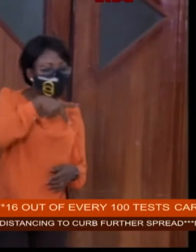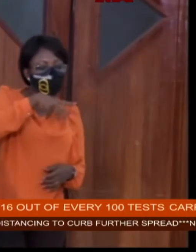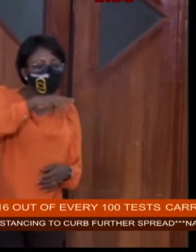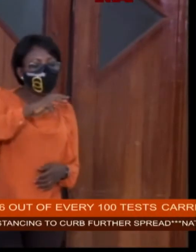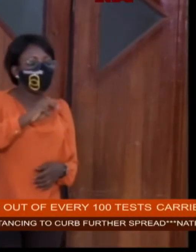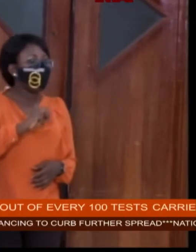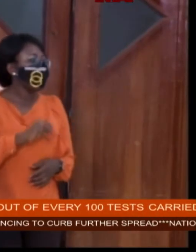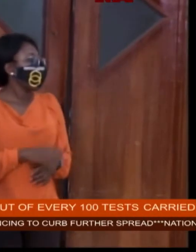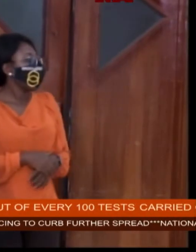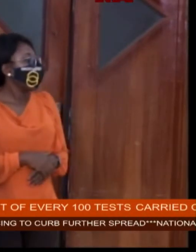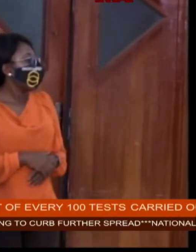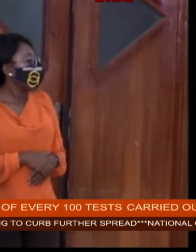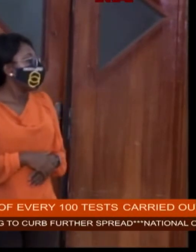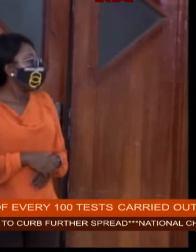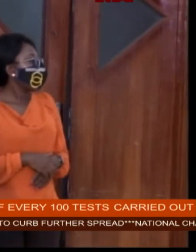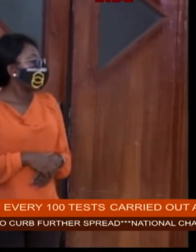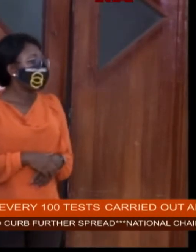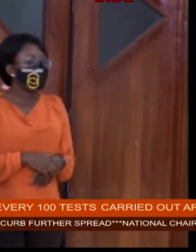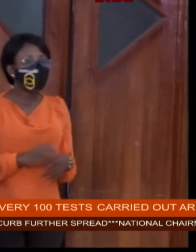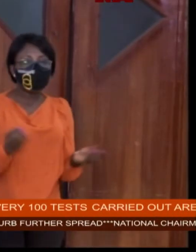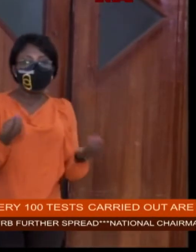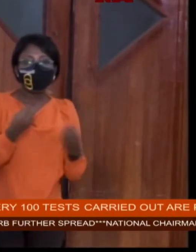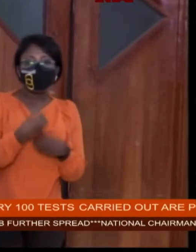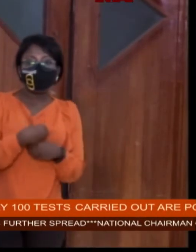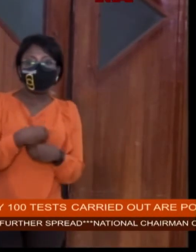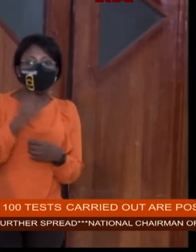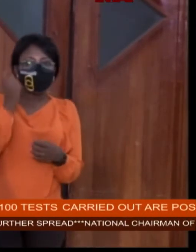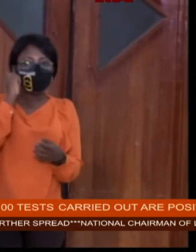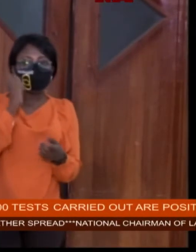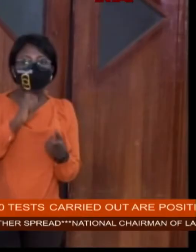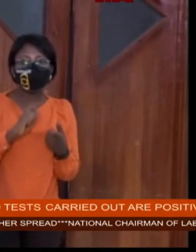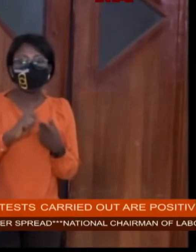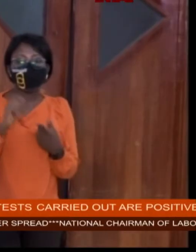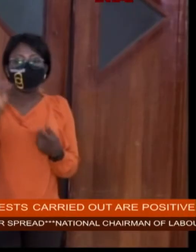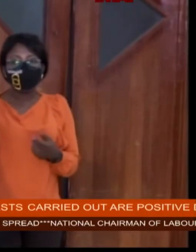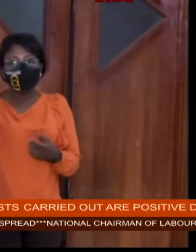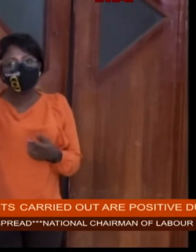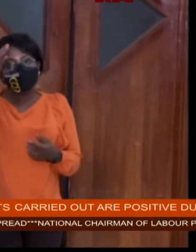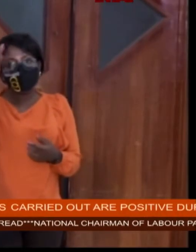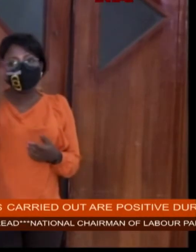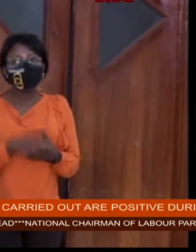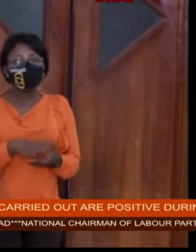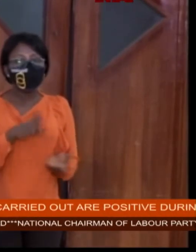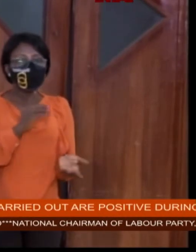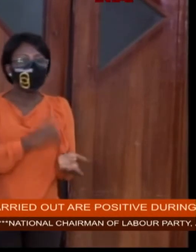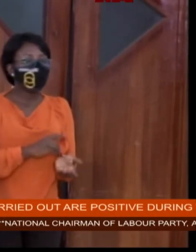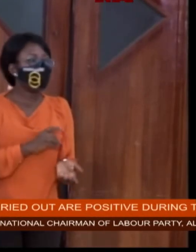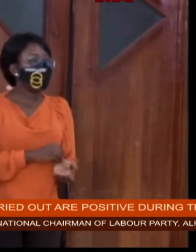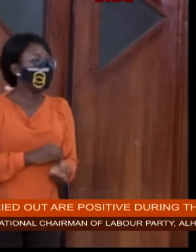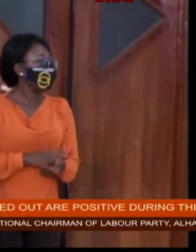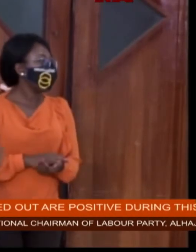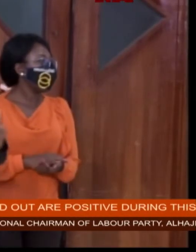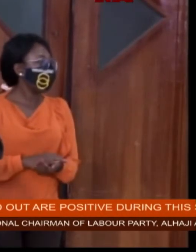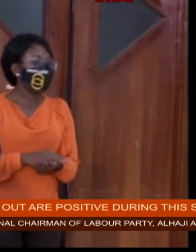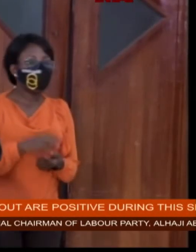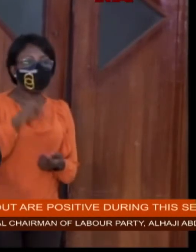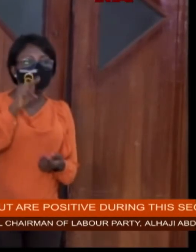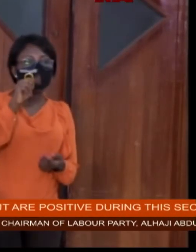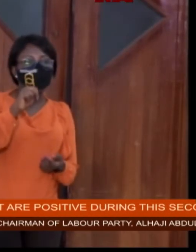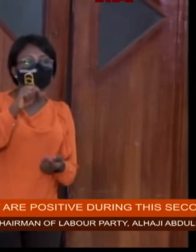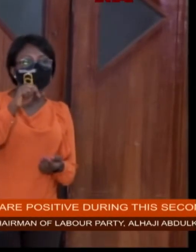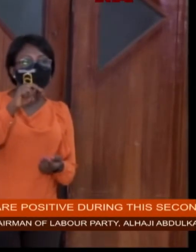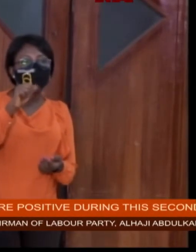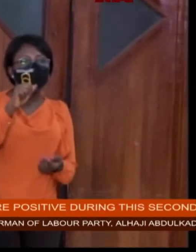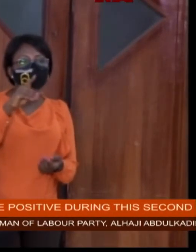Permanent Secretary General Services Office, Office of the Secretary to the Government of the Federation, Dr. Nnamdi Morris Mberi,